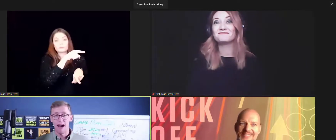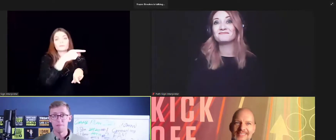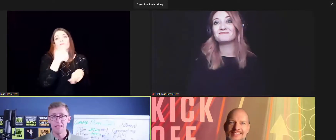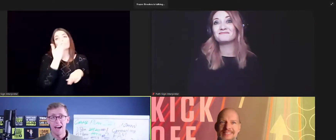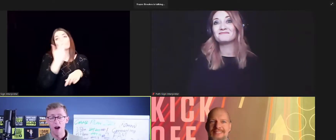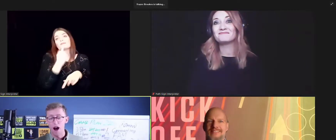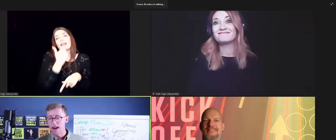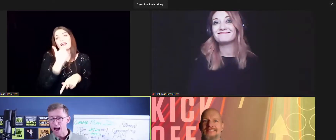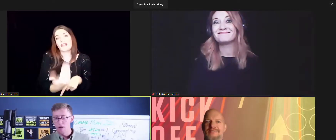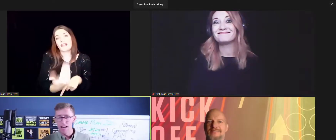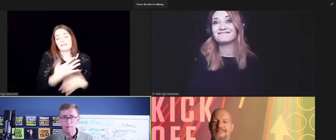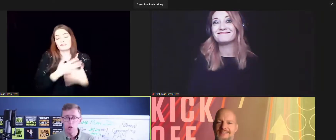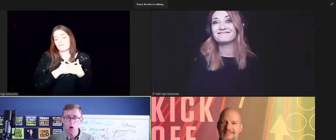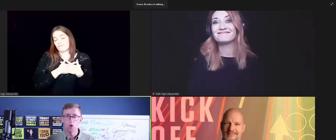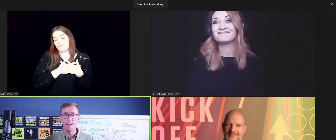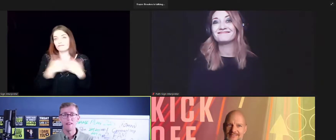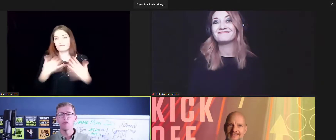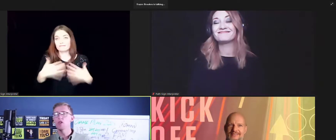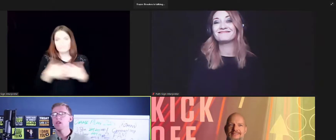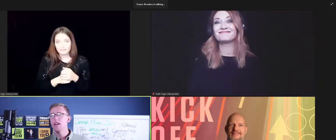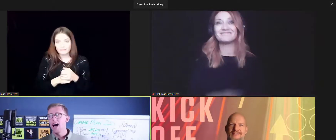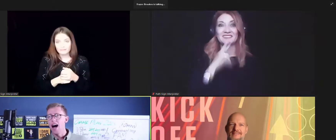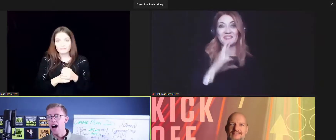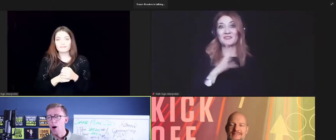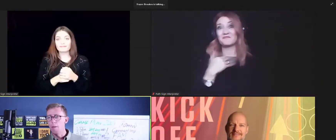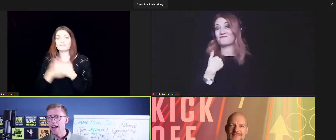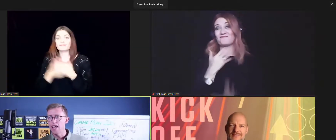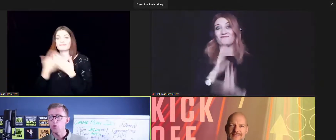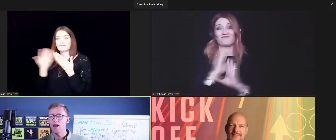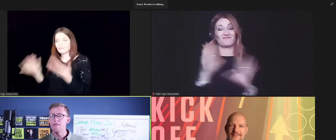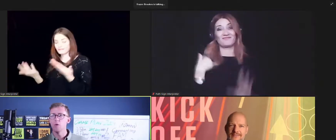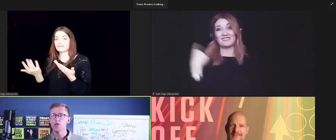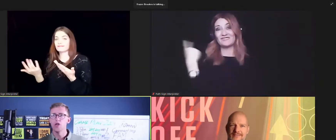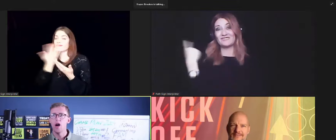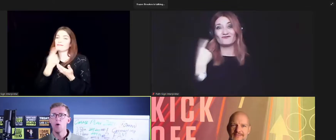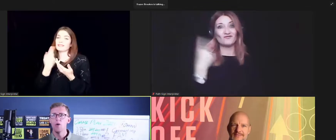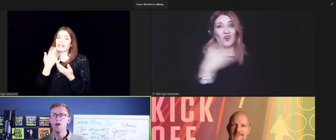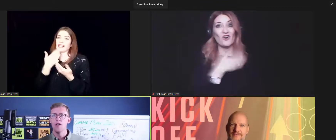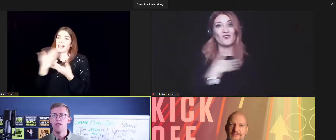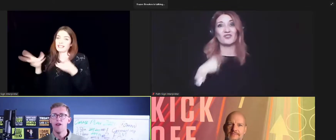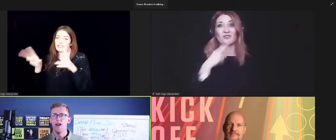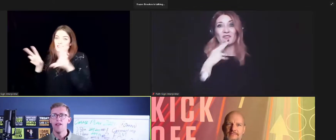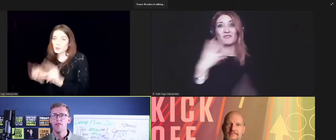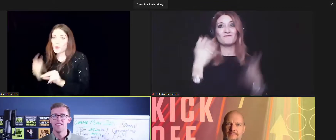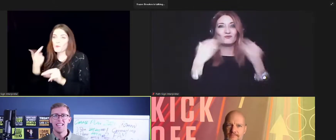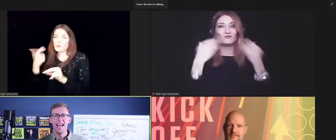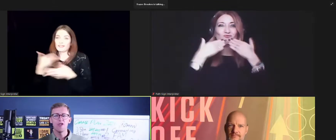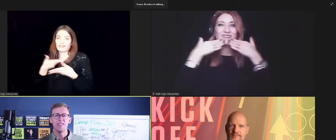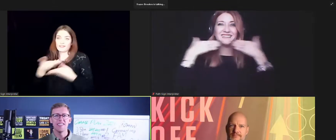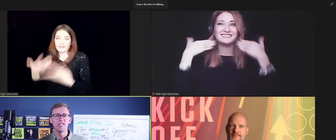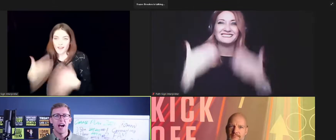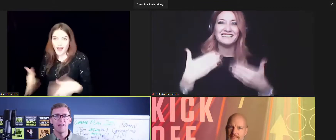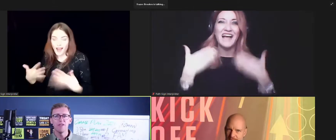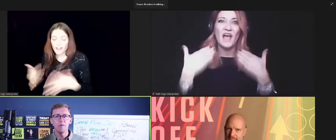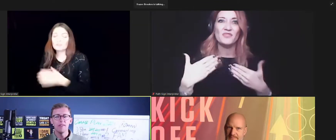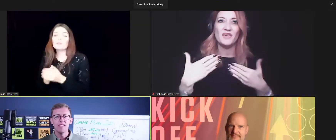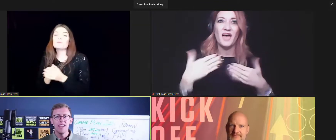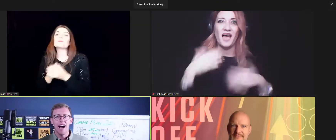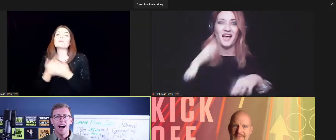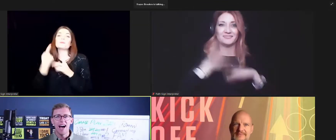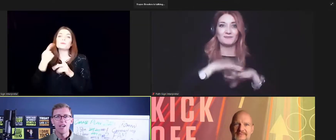for having me. I really am so grateful. And I just want everyone to know that there's a legend inside of